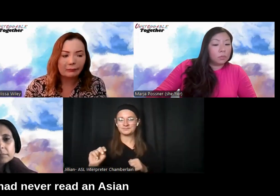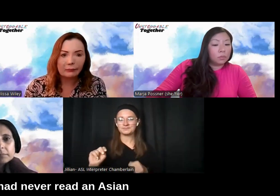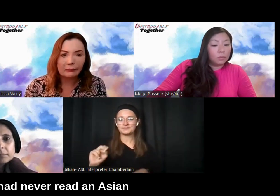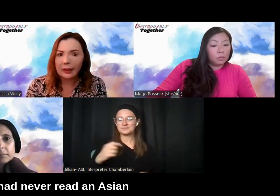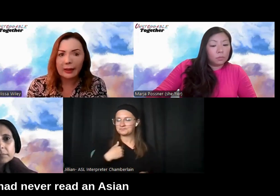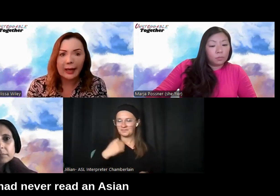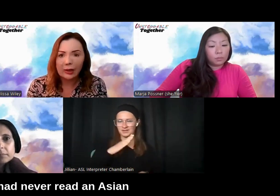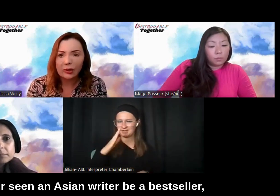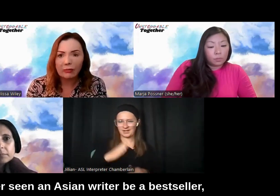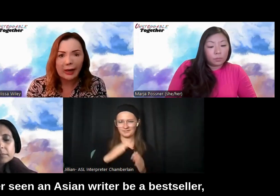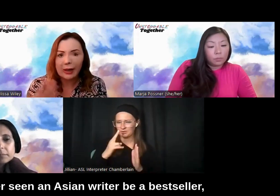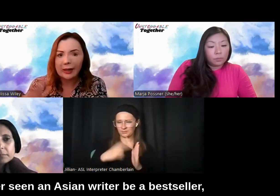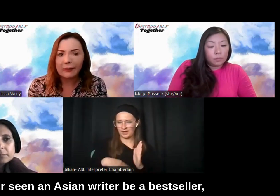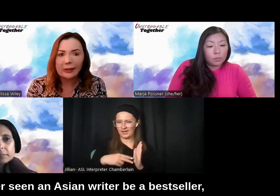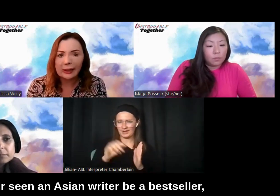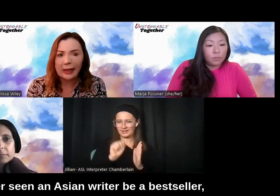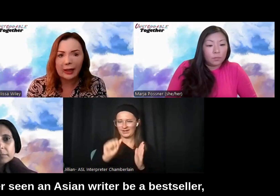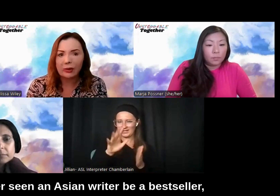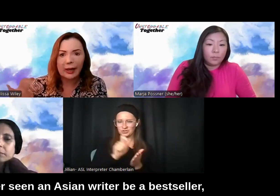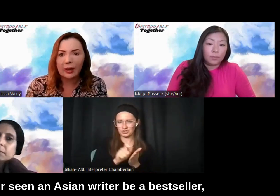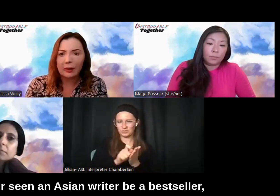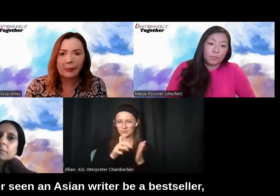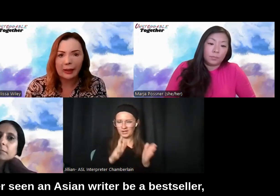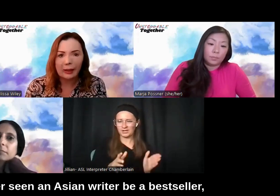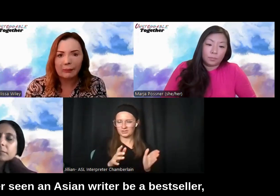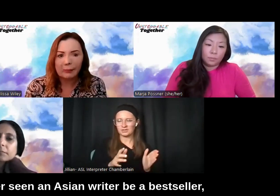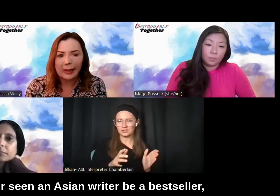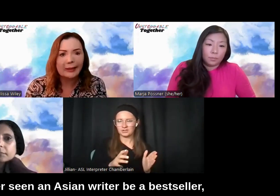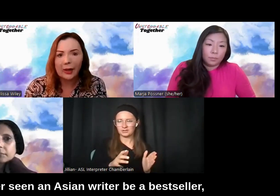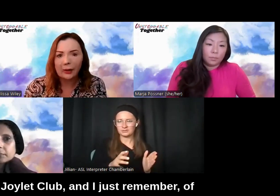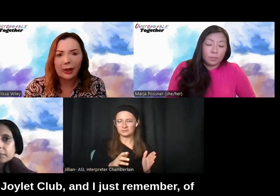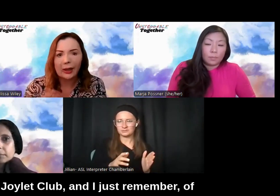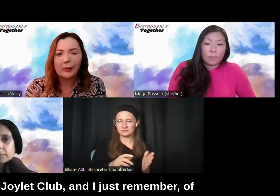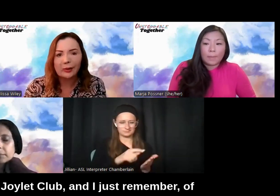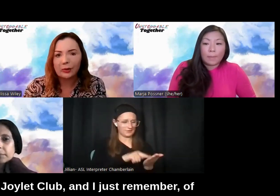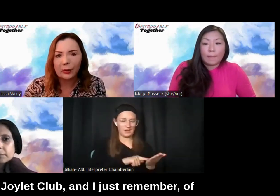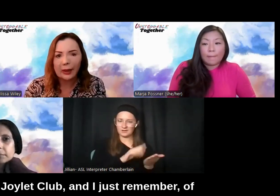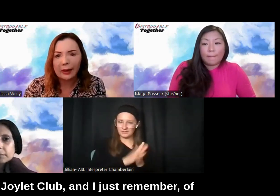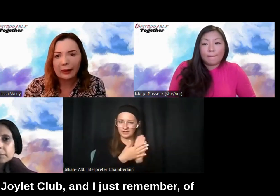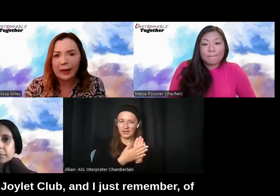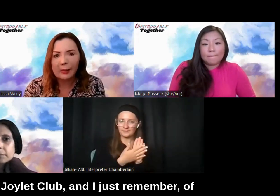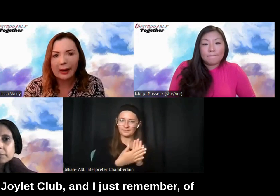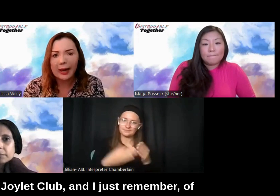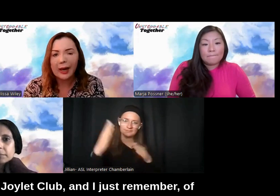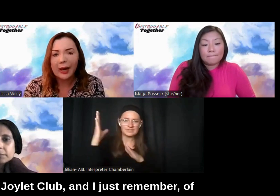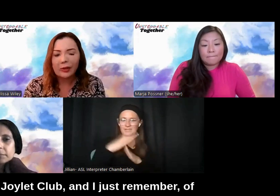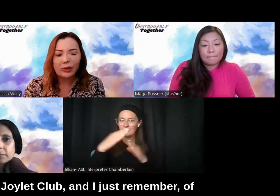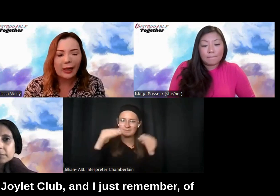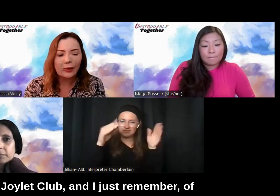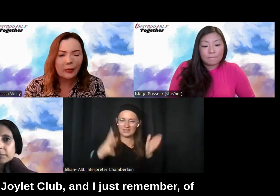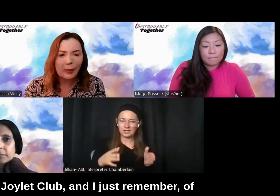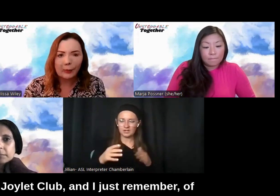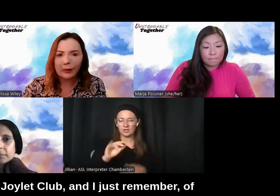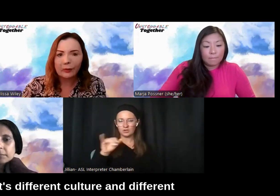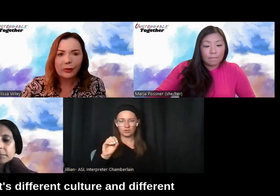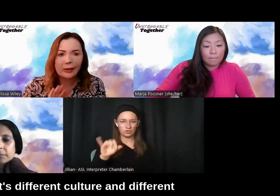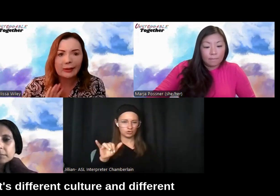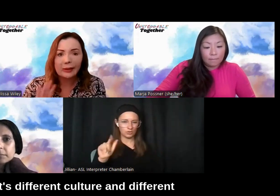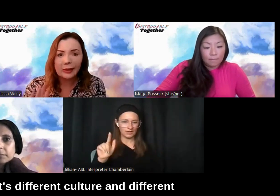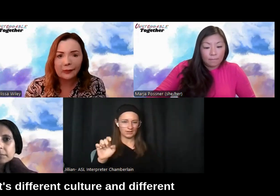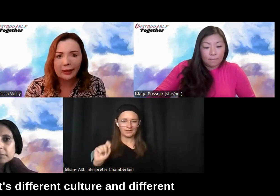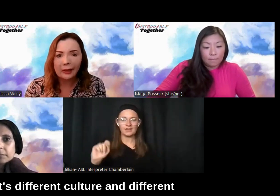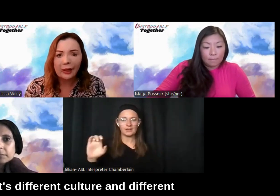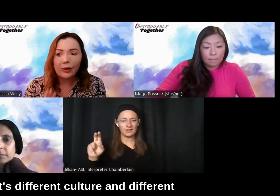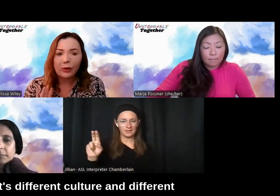an Asian writer. I'd never seen an Asian writer be a bestseller, and it was the Joylet Club. And I just remember, of course,